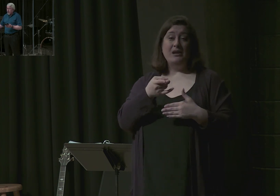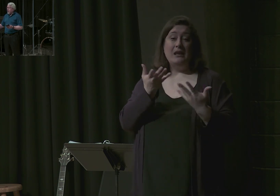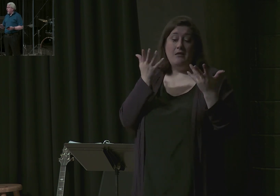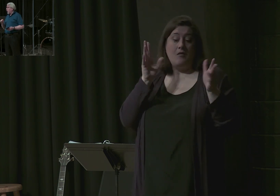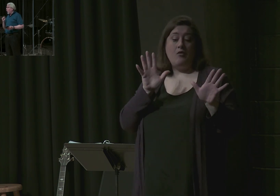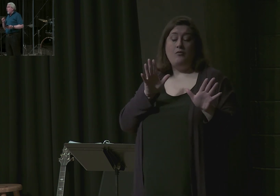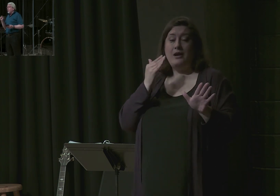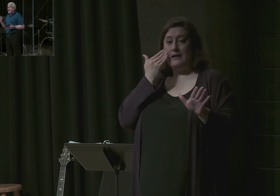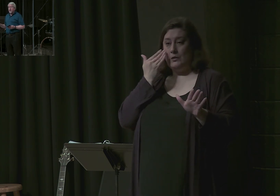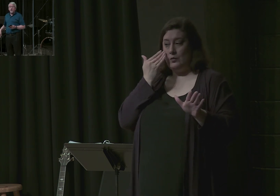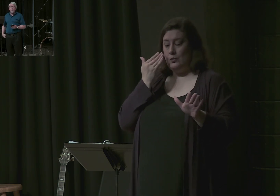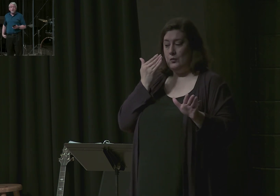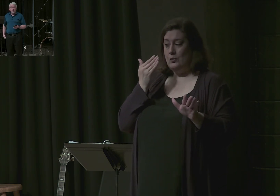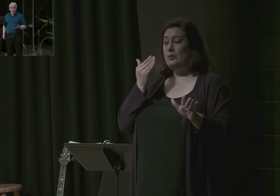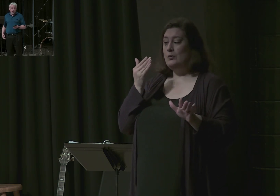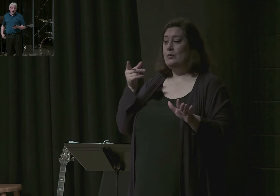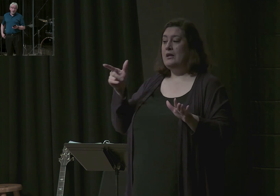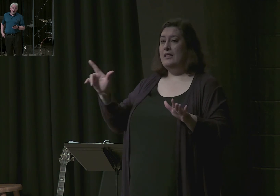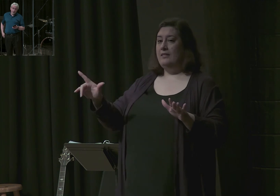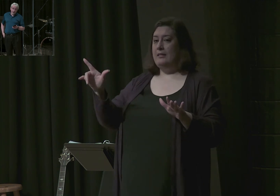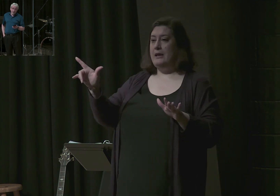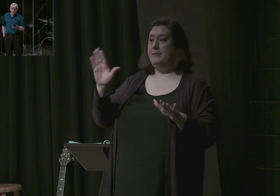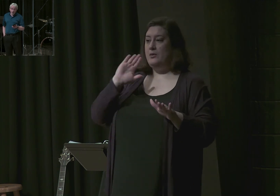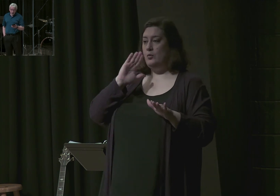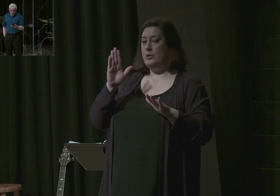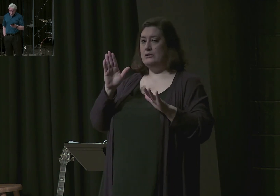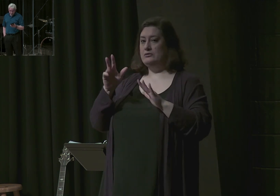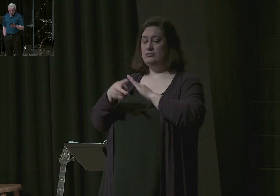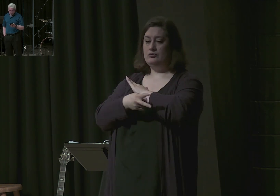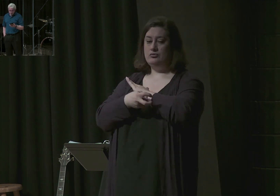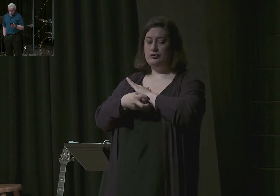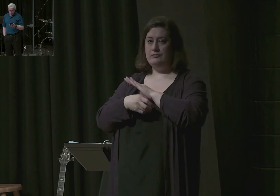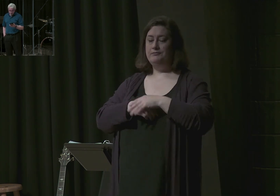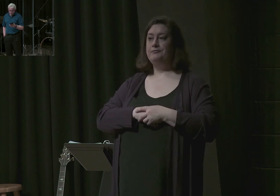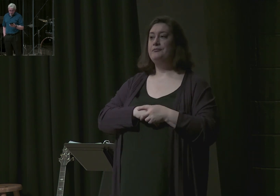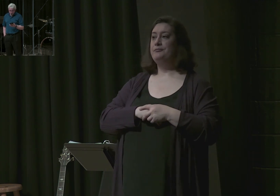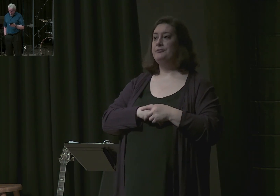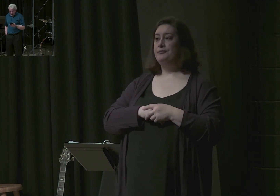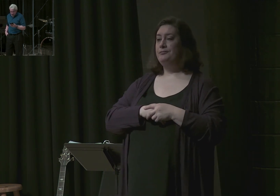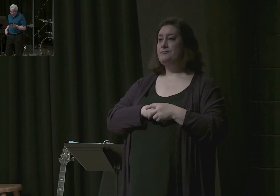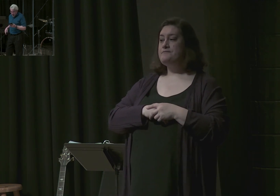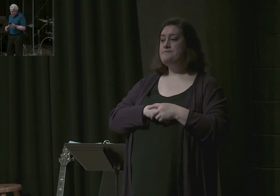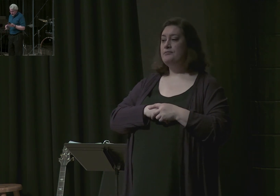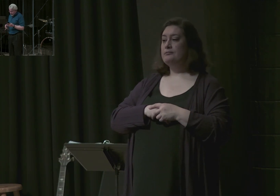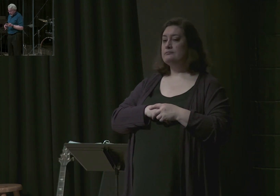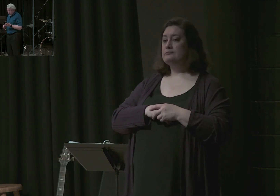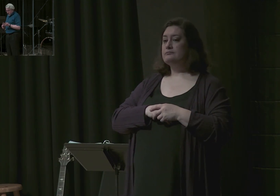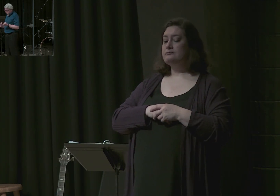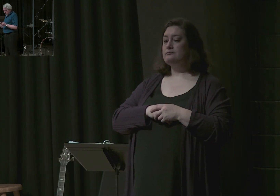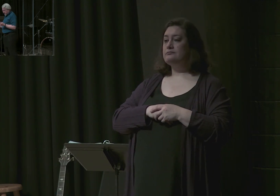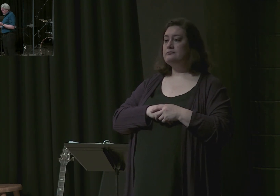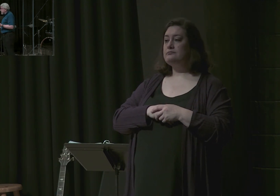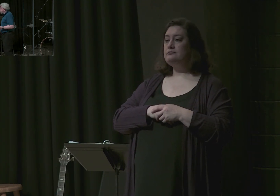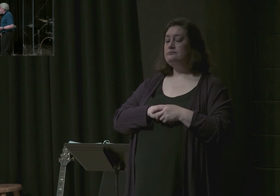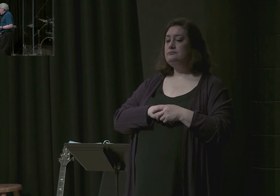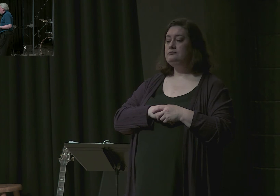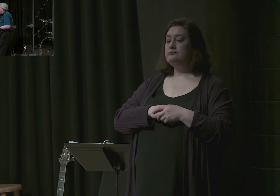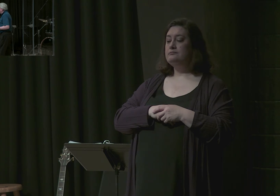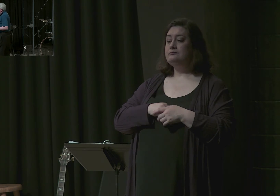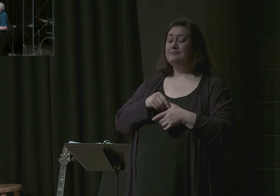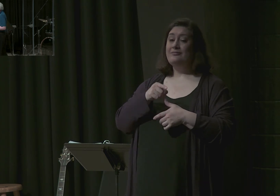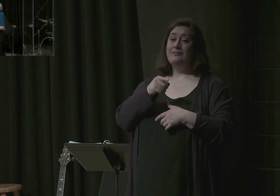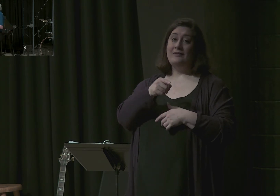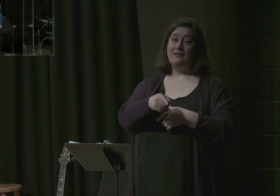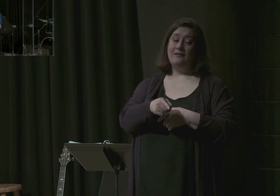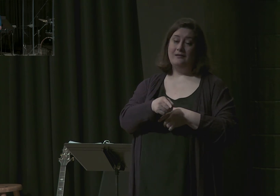Laban and he already knew what he was going to do? Well, at any rate, Jacob is not